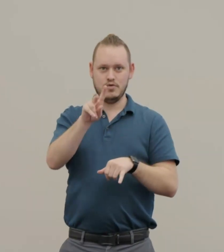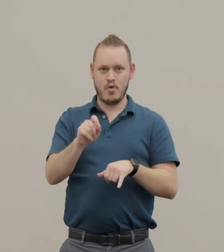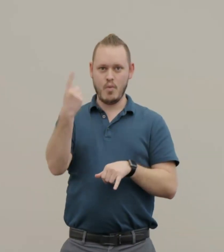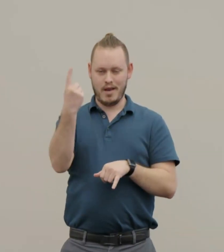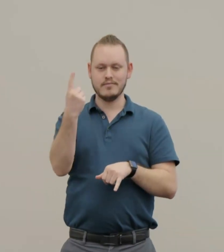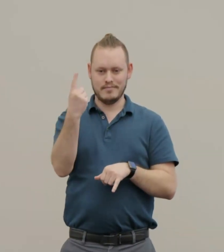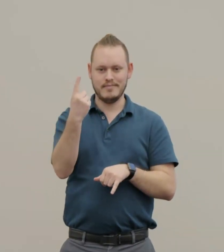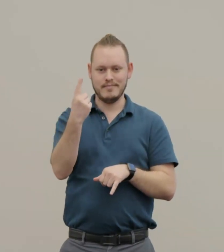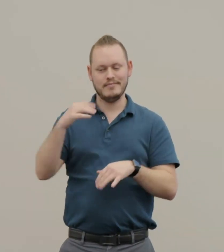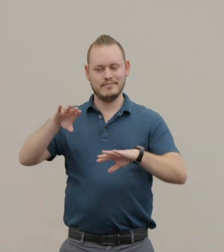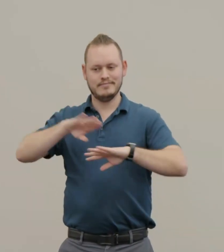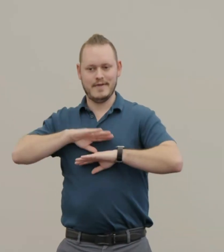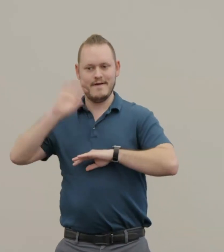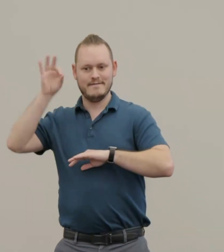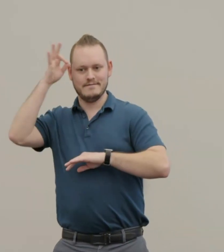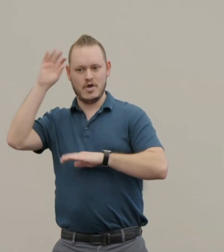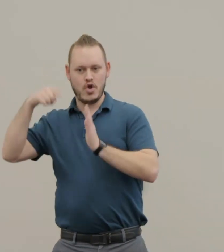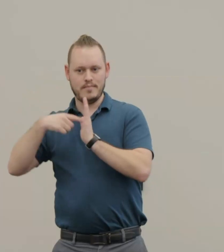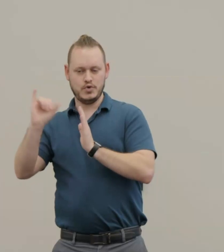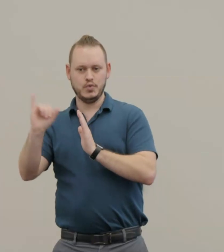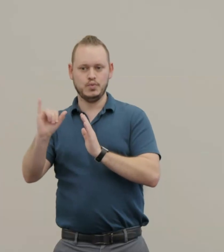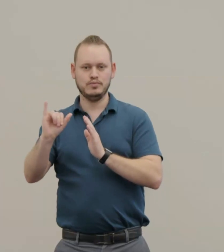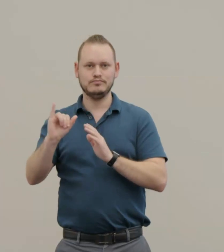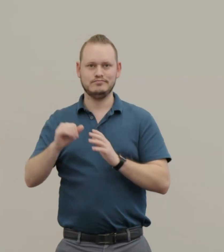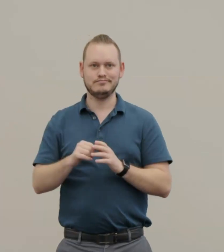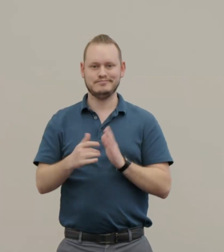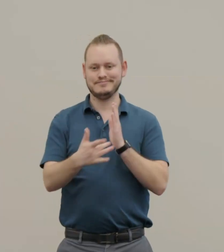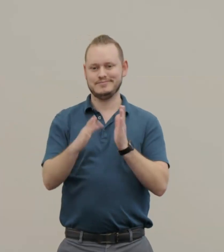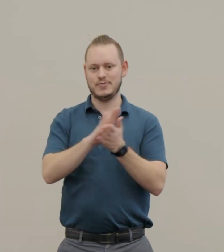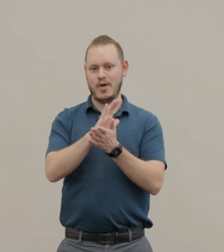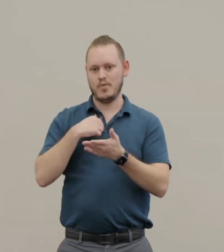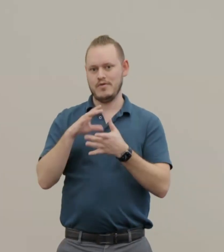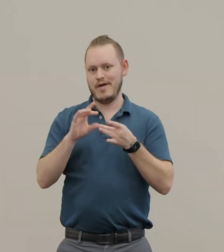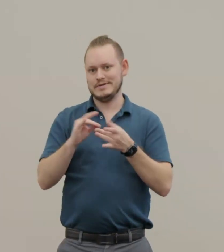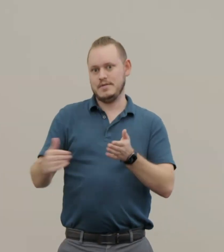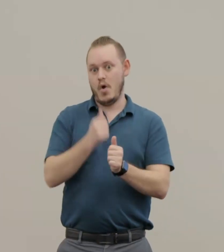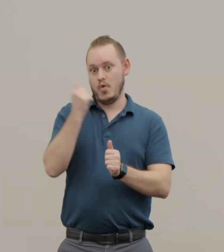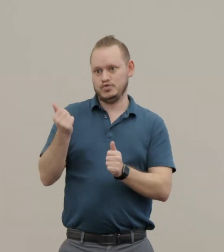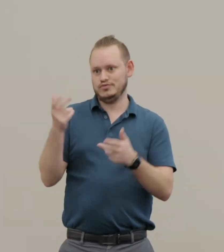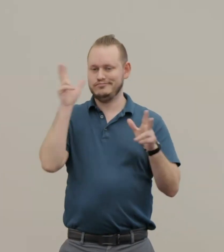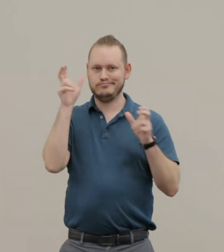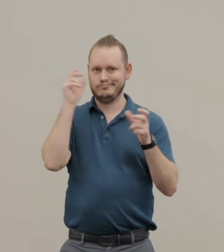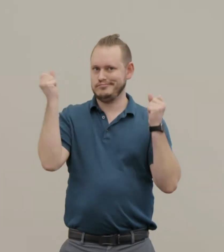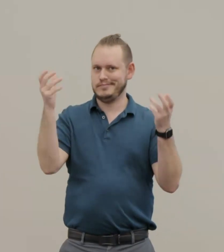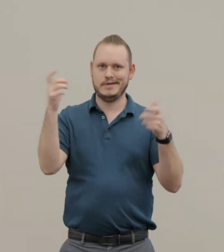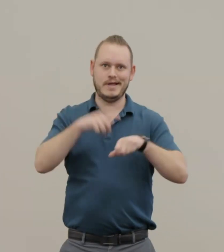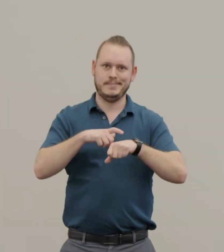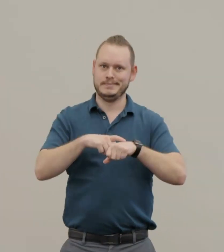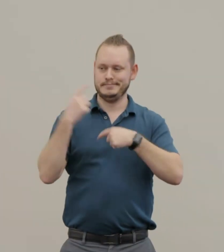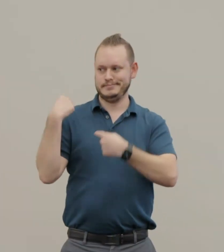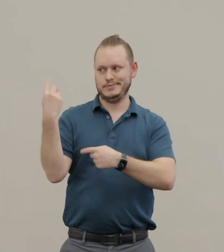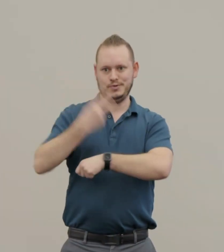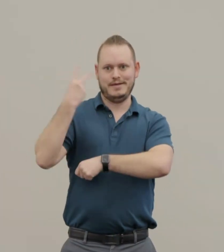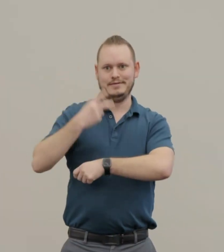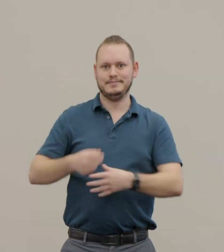federal government standards. It's the technical document we reference the most. You've heard it so many times these last 2 days,